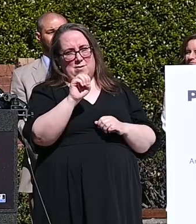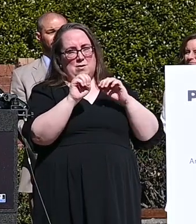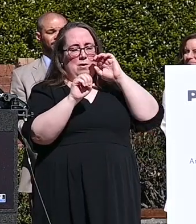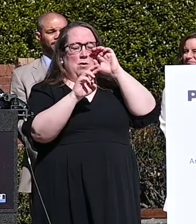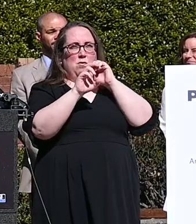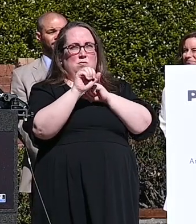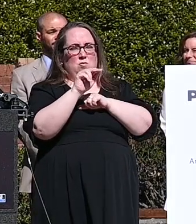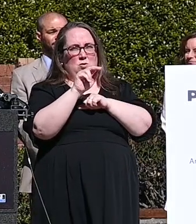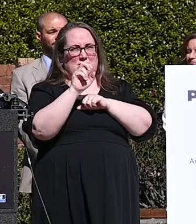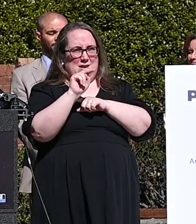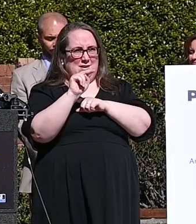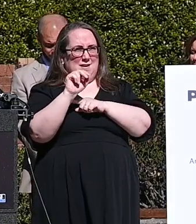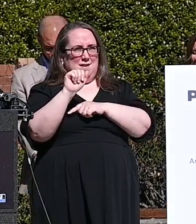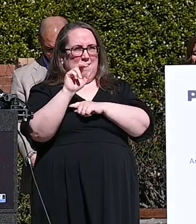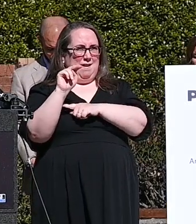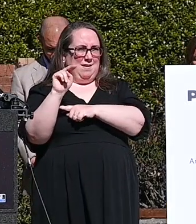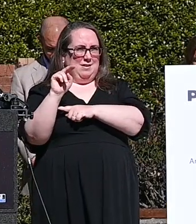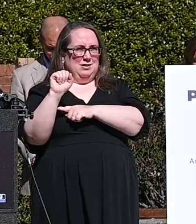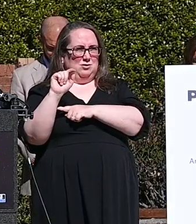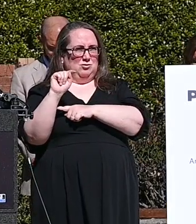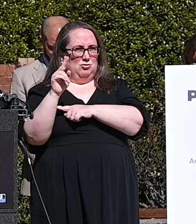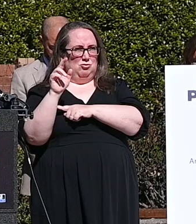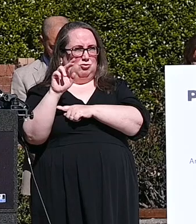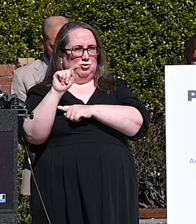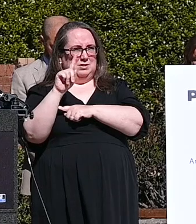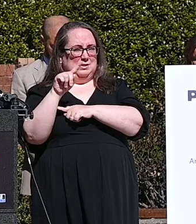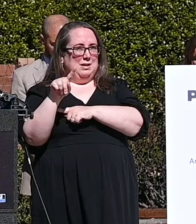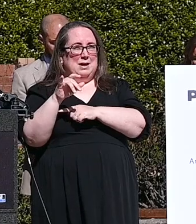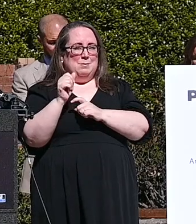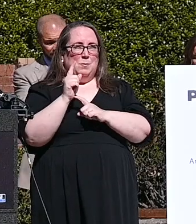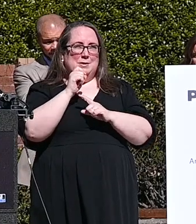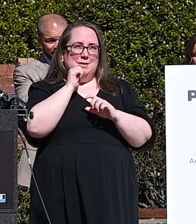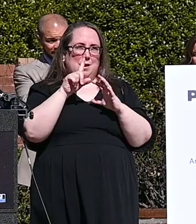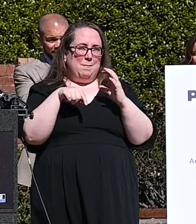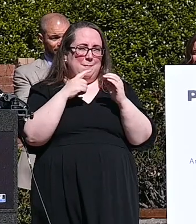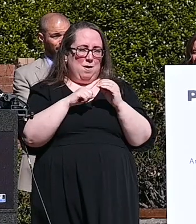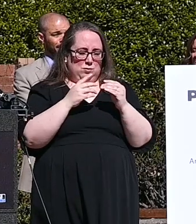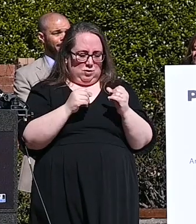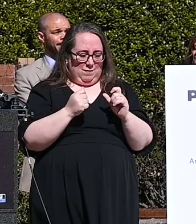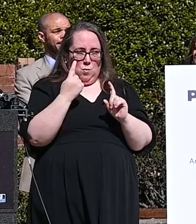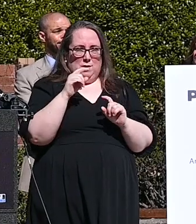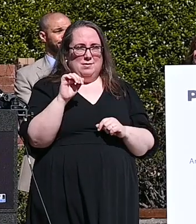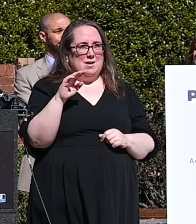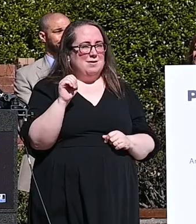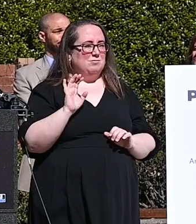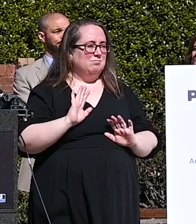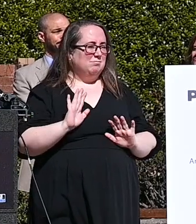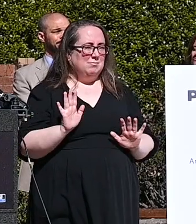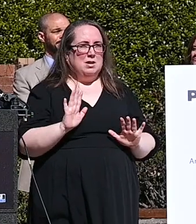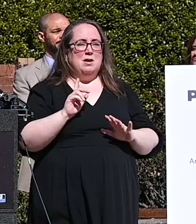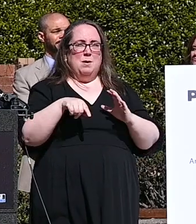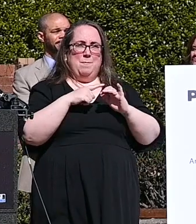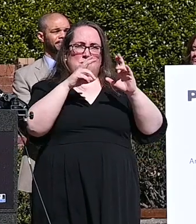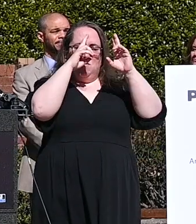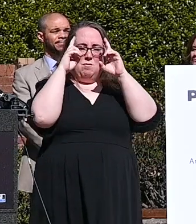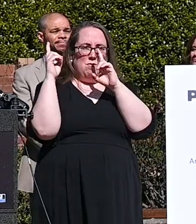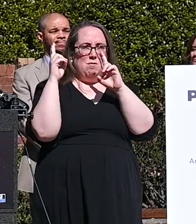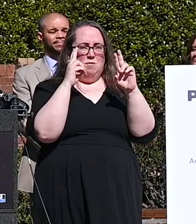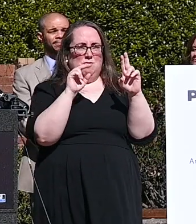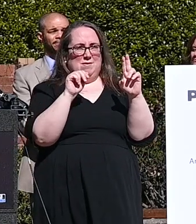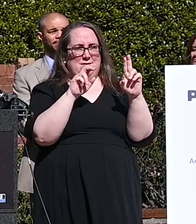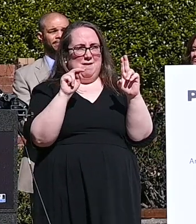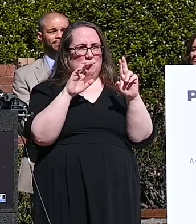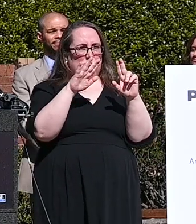of Roseann or Ann Sturtz. This moment is not just about solving a case, it's about honoring Ann's